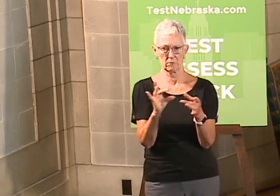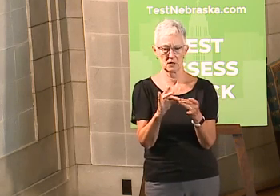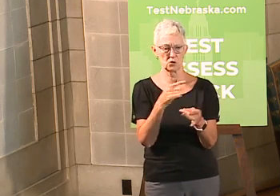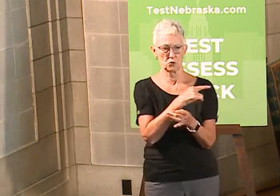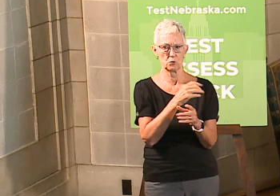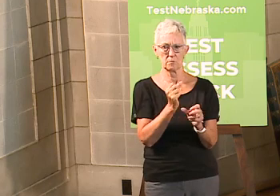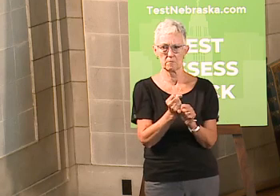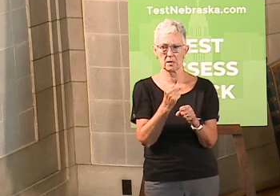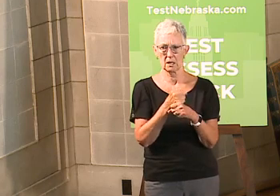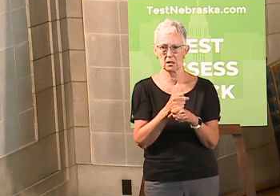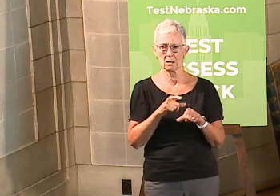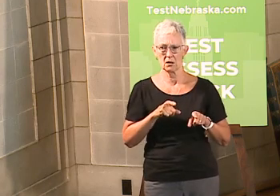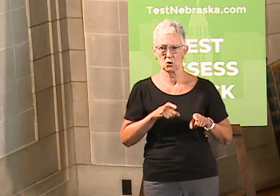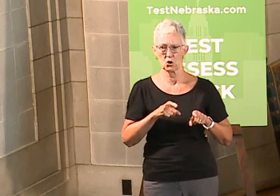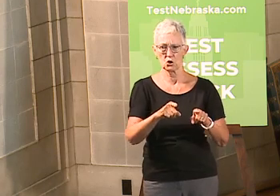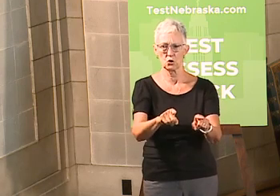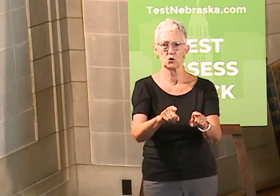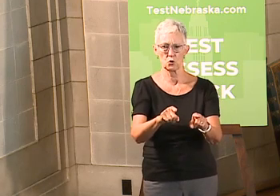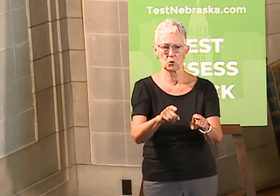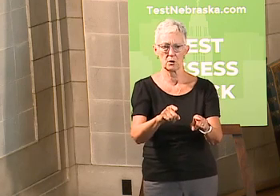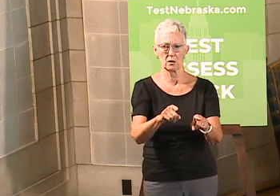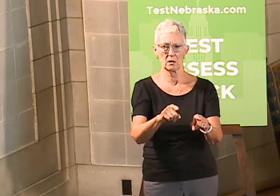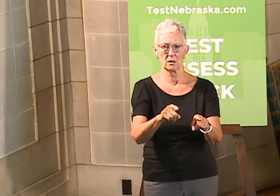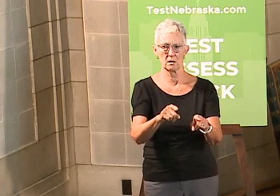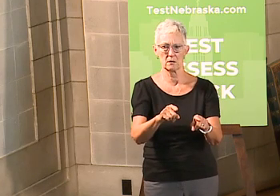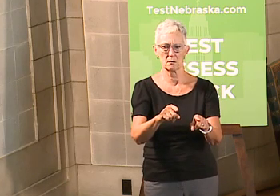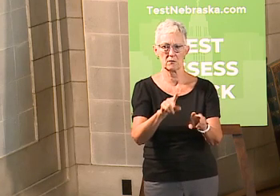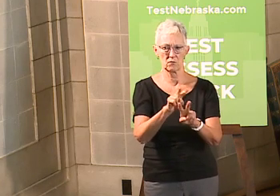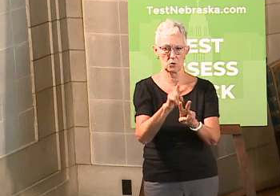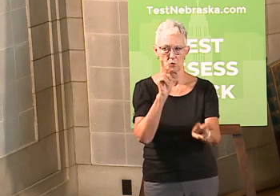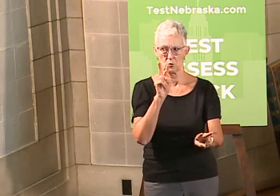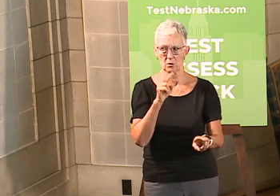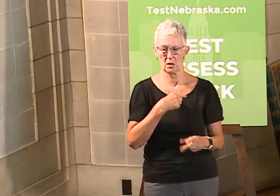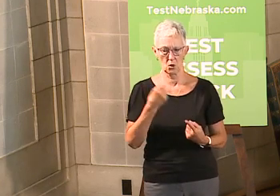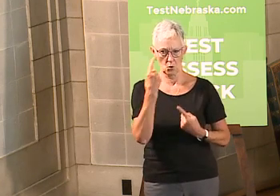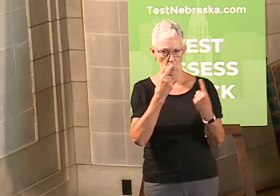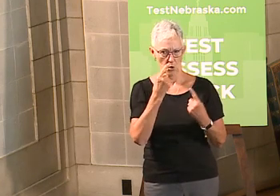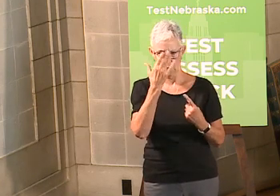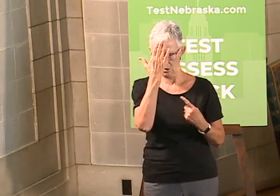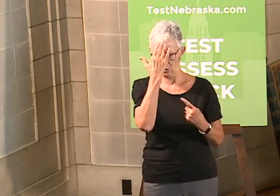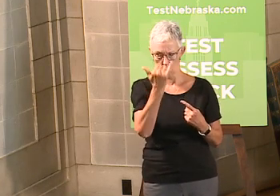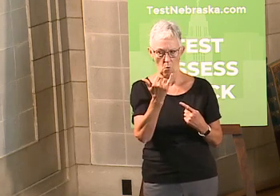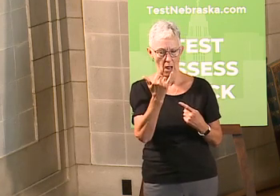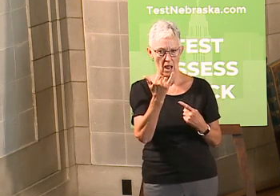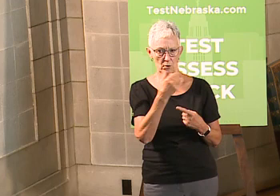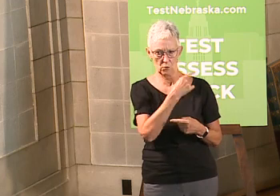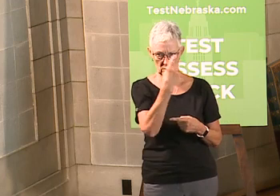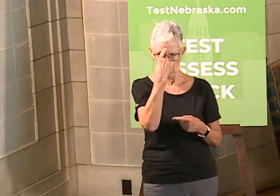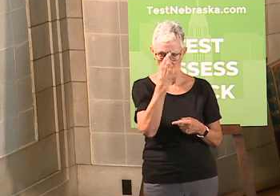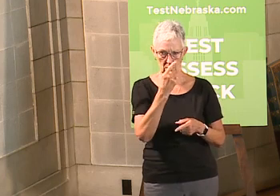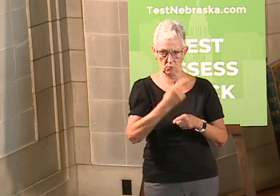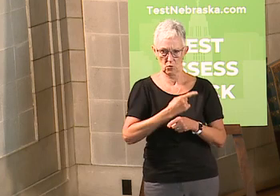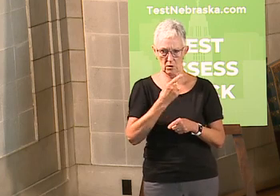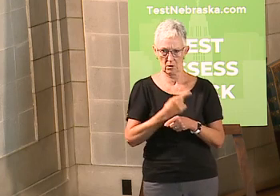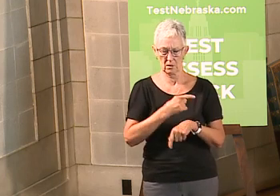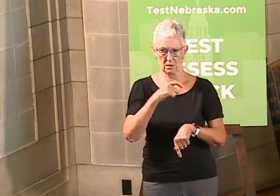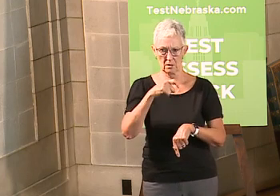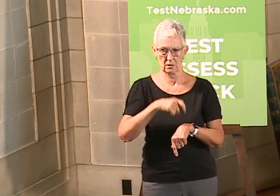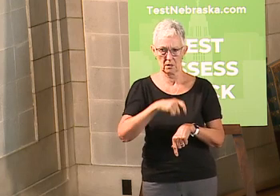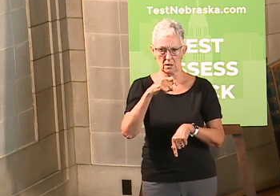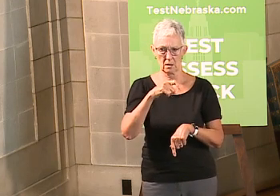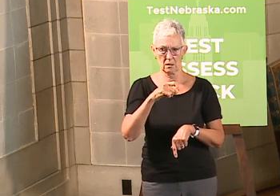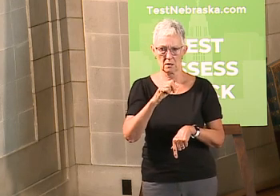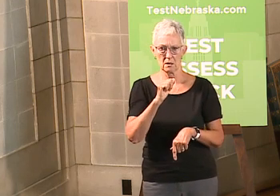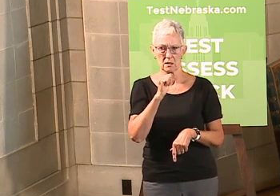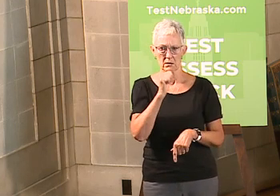wondering why you thought that was an appropriate time to tell that audience you were speaking to not trust what the